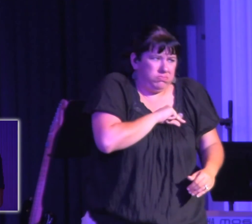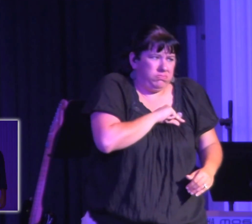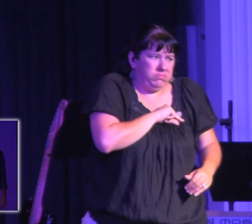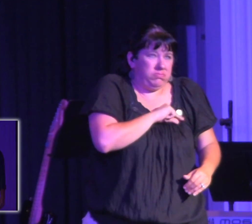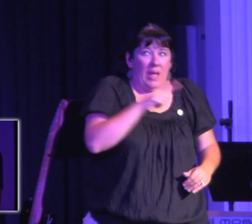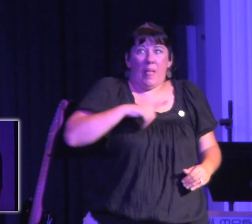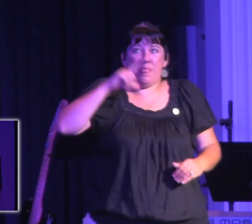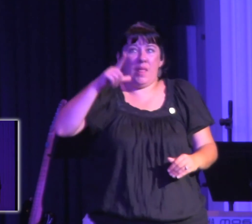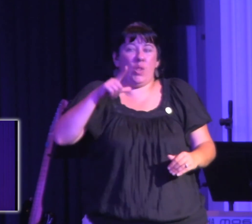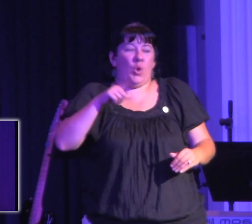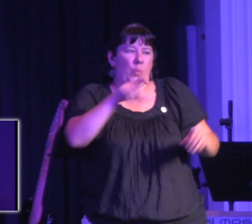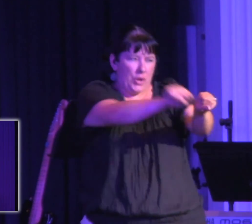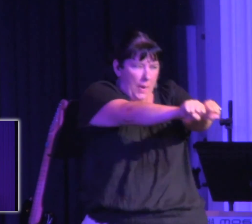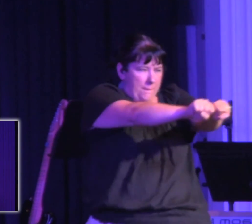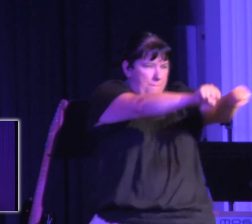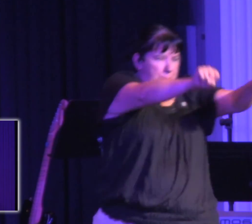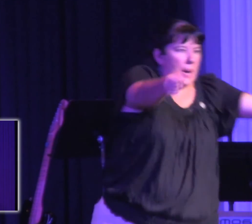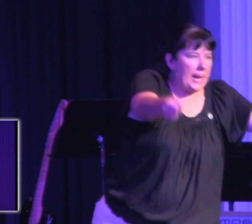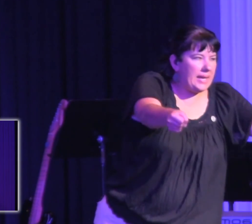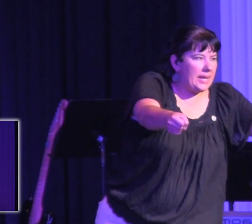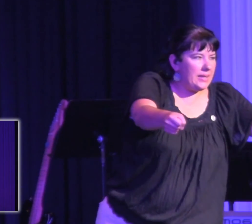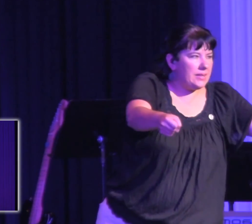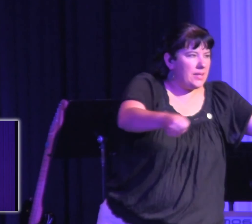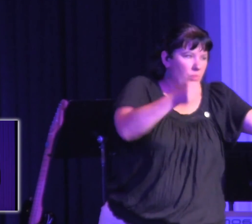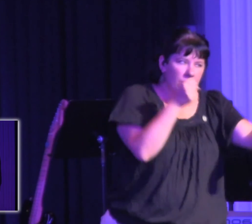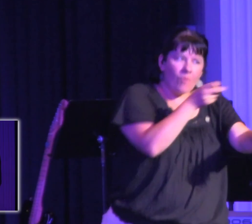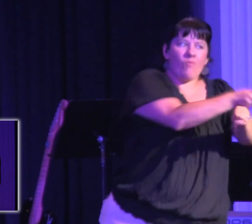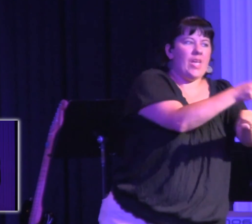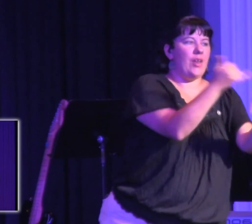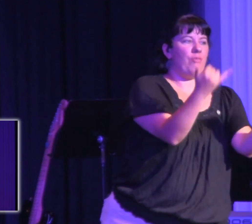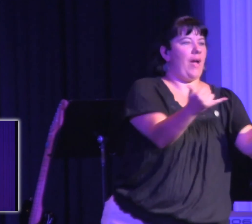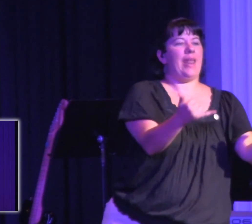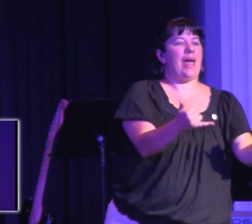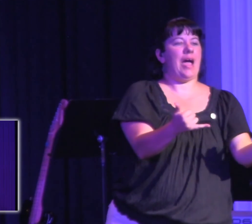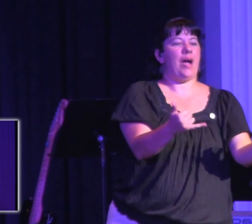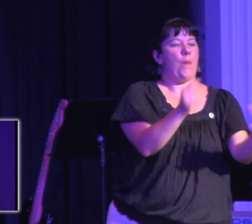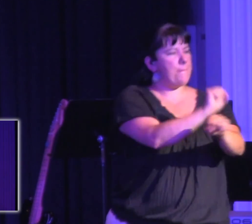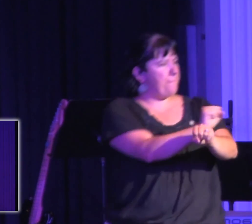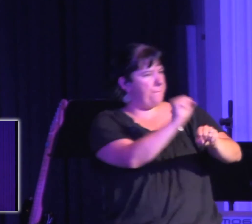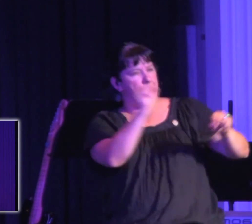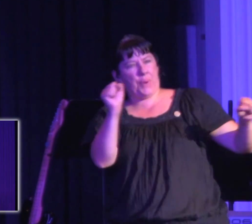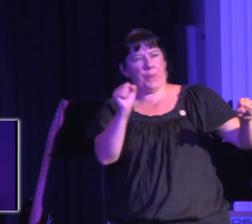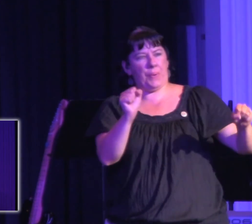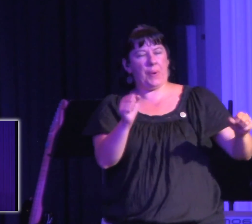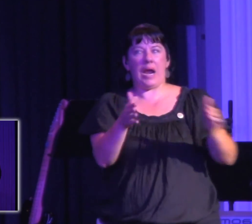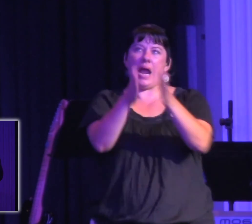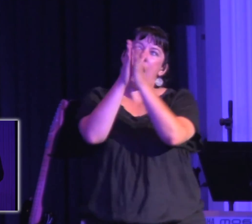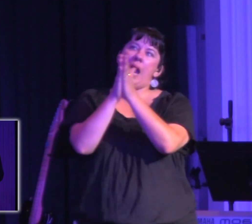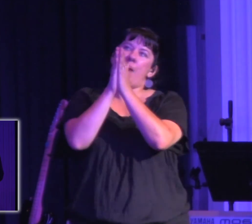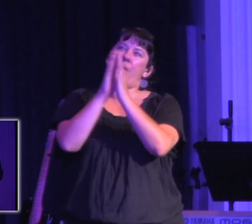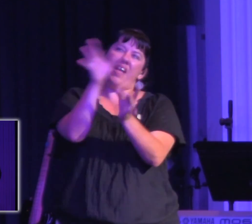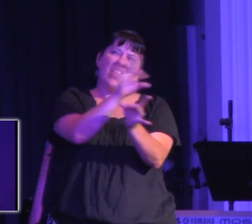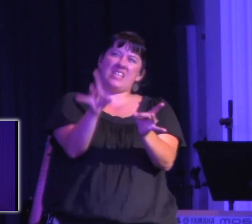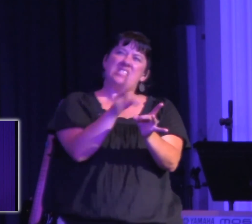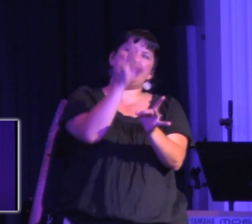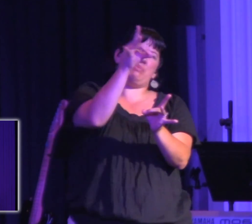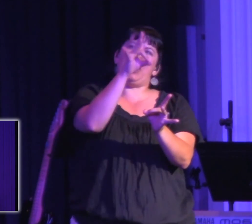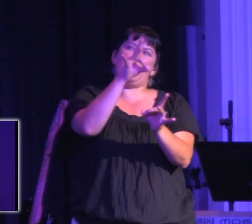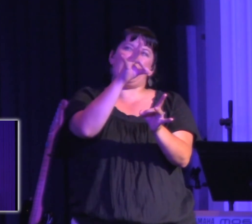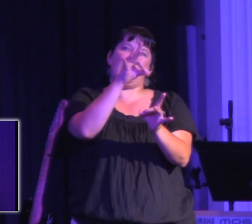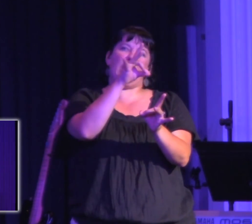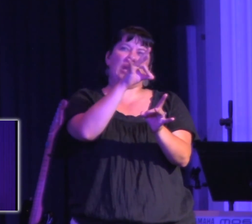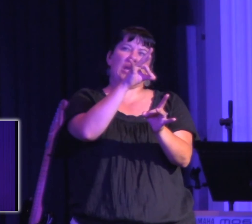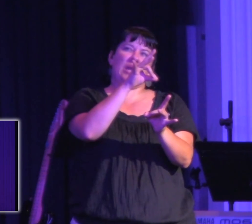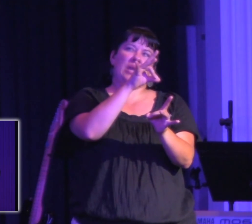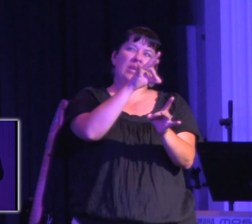Father, I pray that you would just break the spirit of condemnation off of your people today. Father, you're not a God that